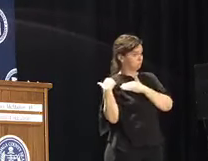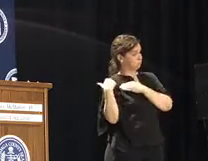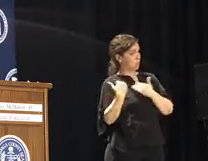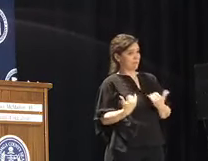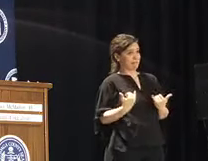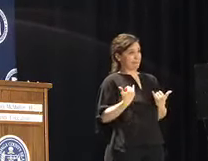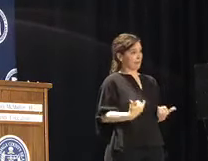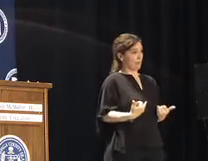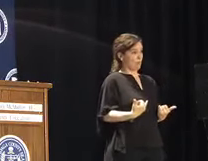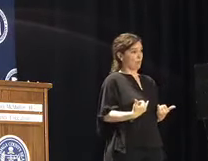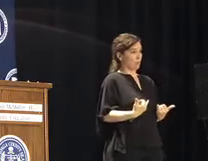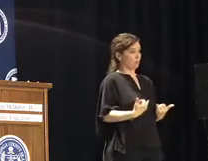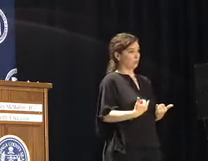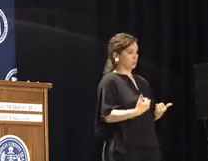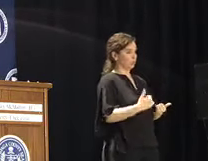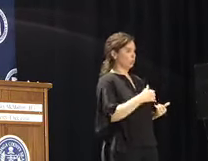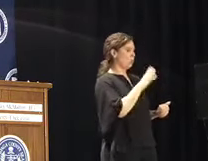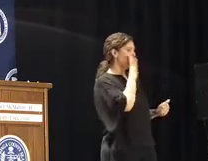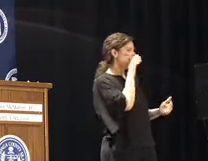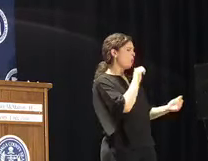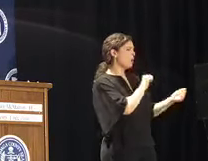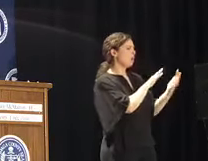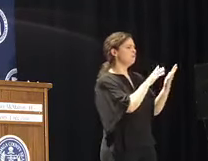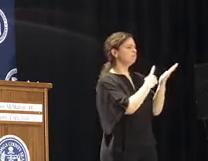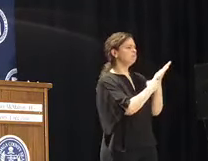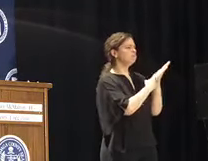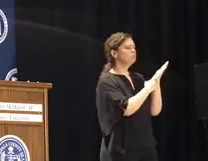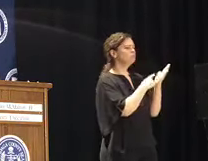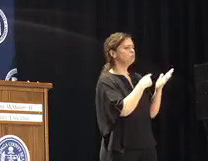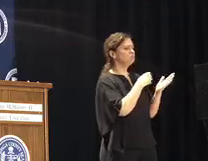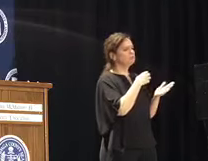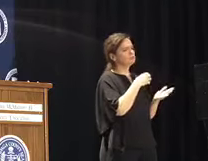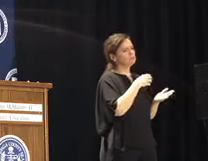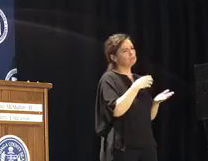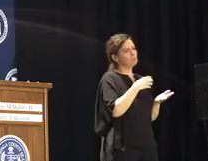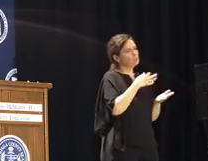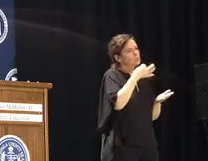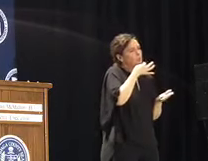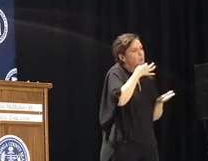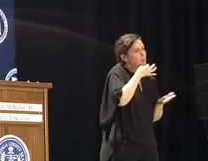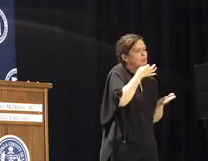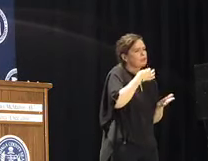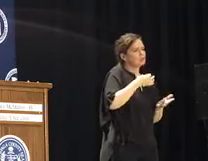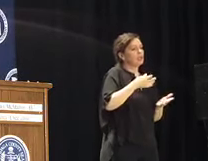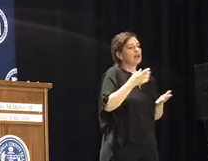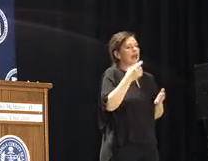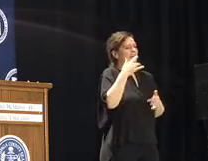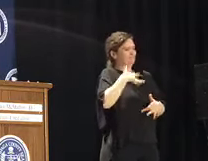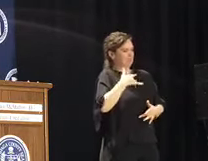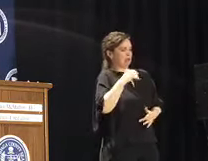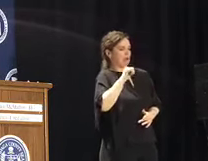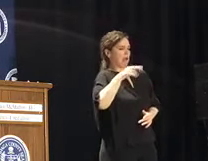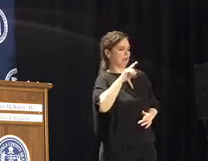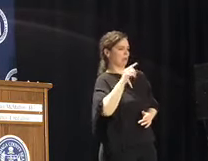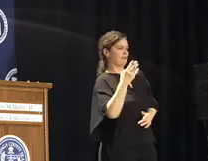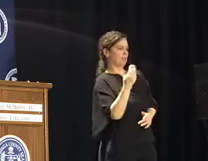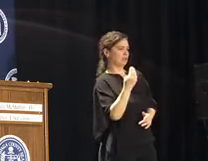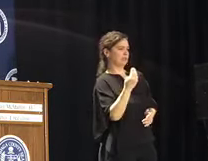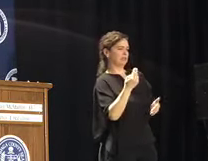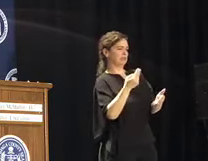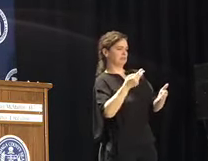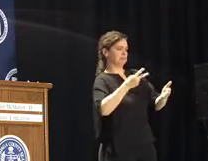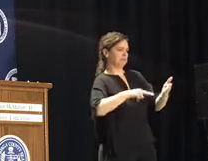team will probably be addressing soon. Certainly, we thought April 14th was a good date. It gave time to deal with the initial spike and